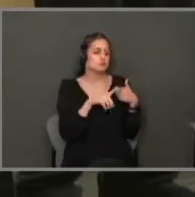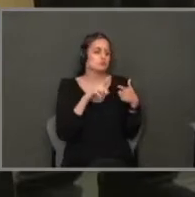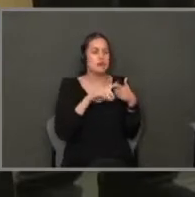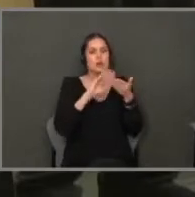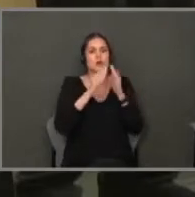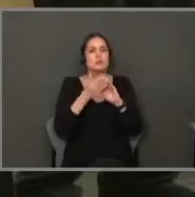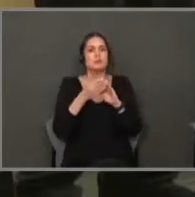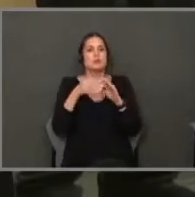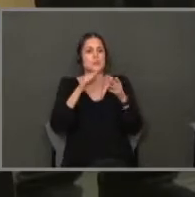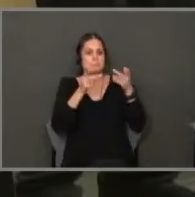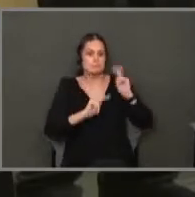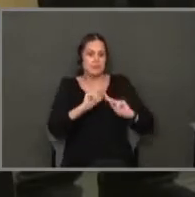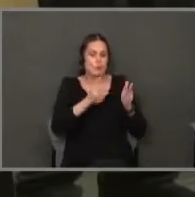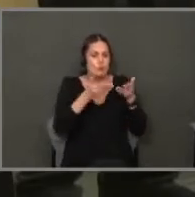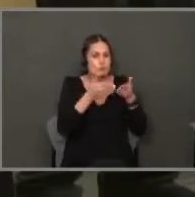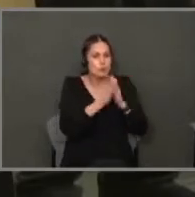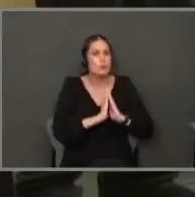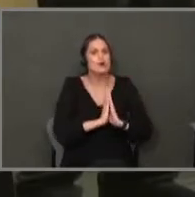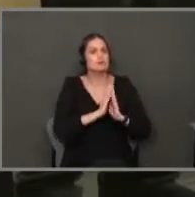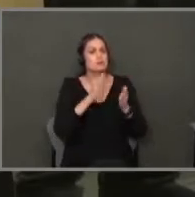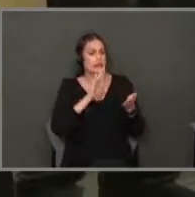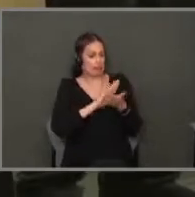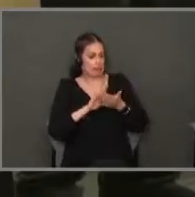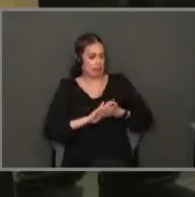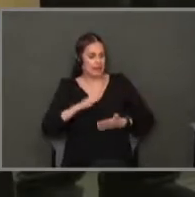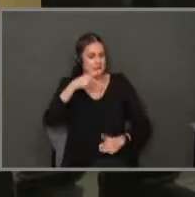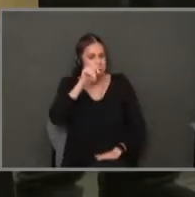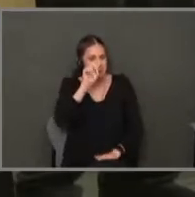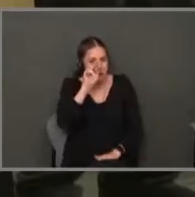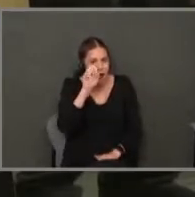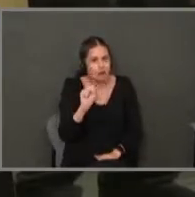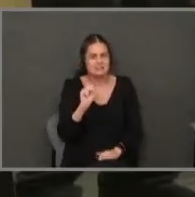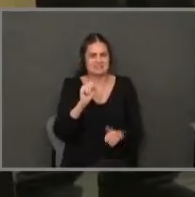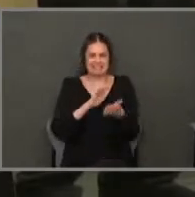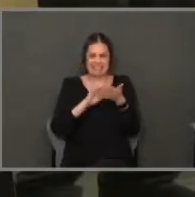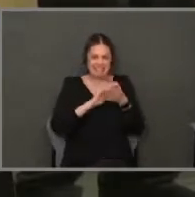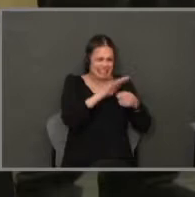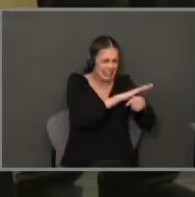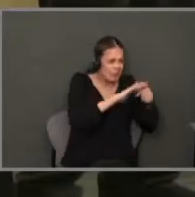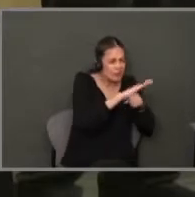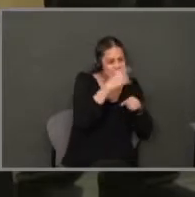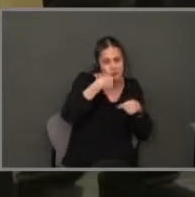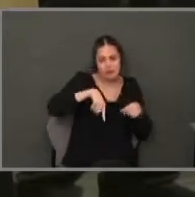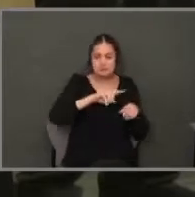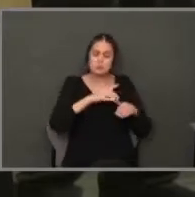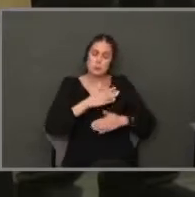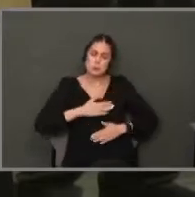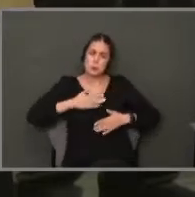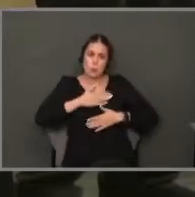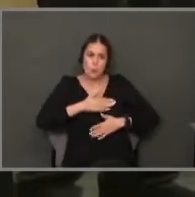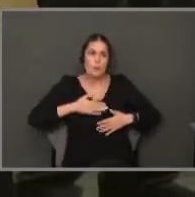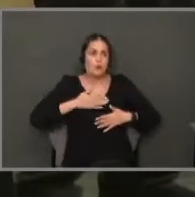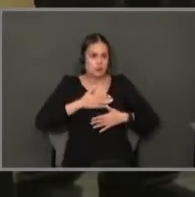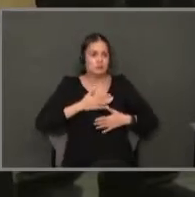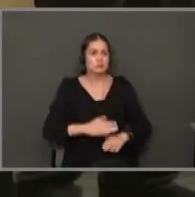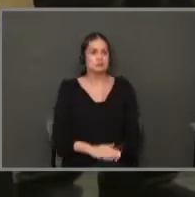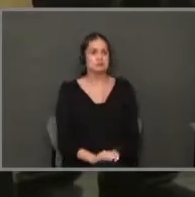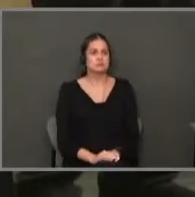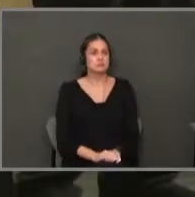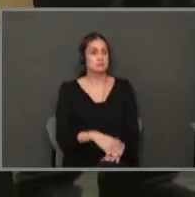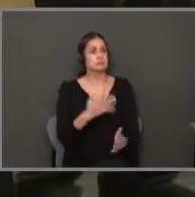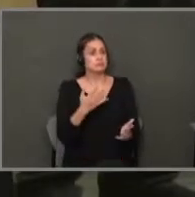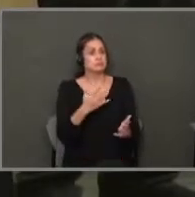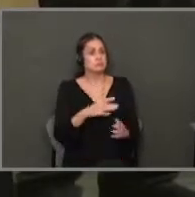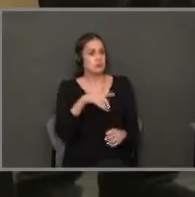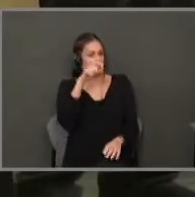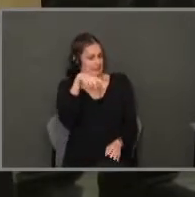has said we want clean parks and clean spaces out there for us to enjoy. That's something that we